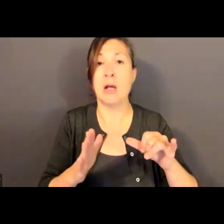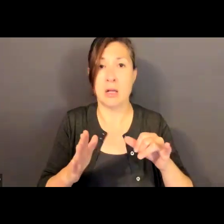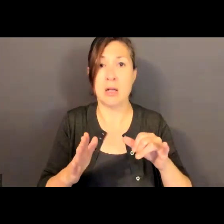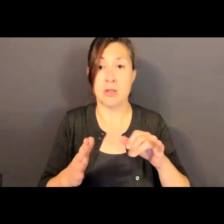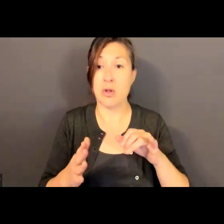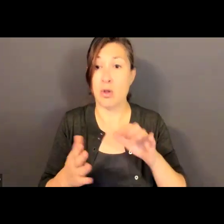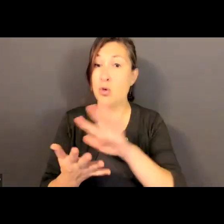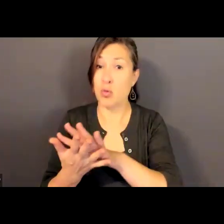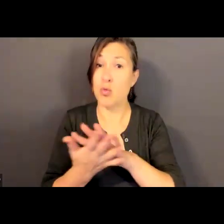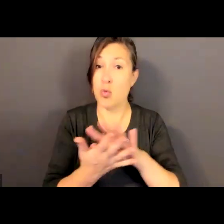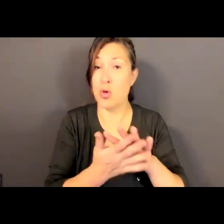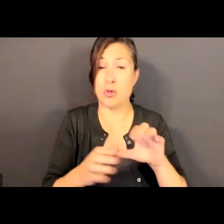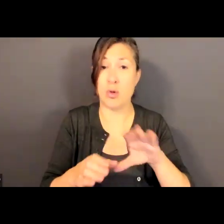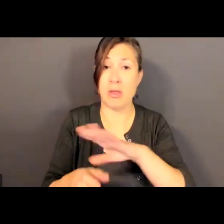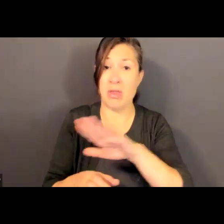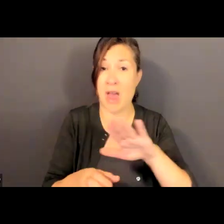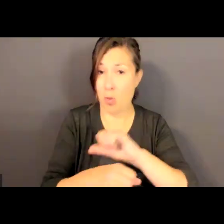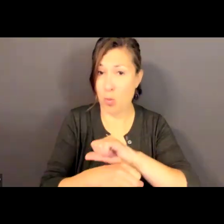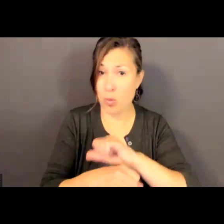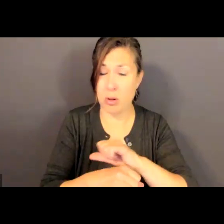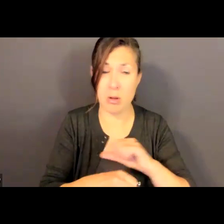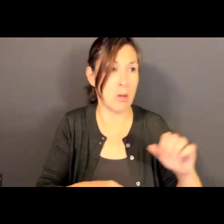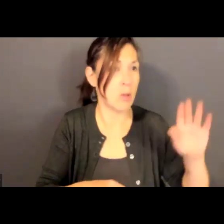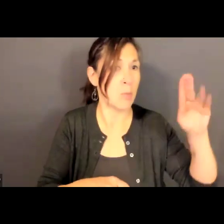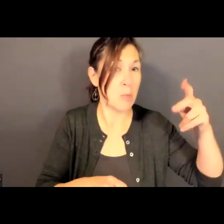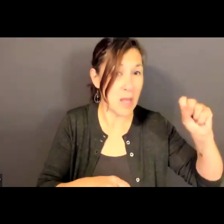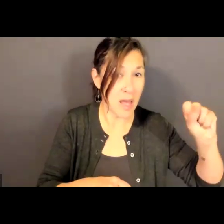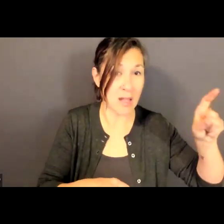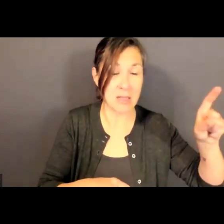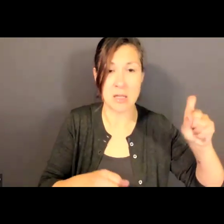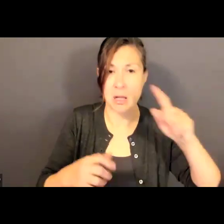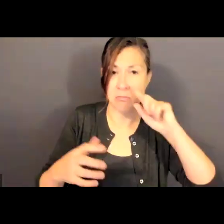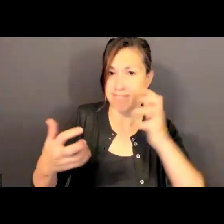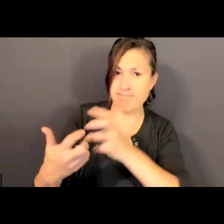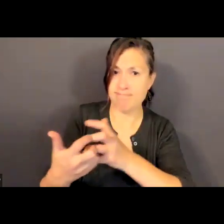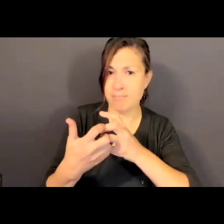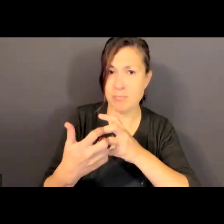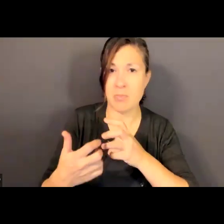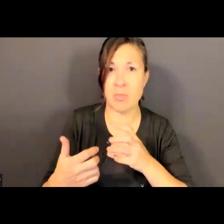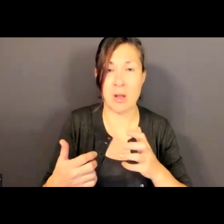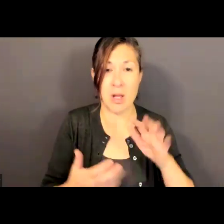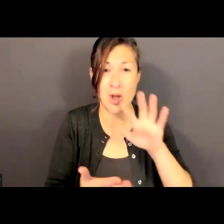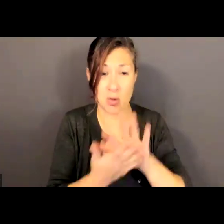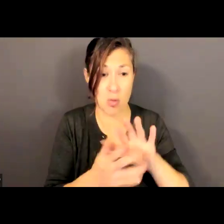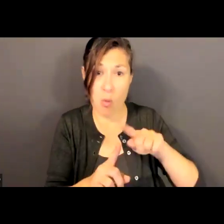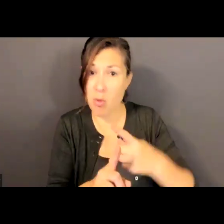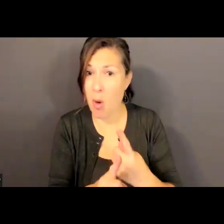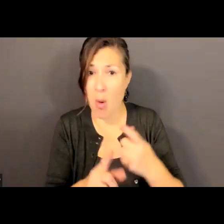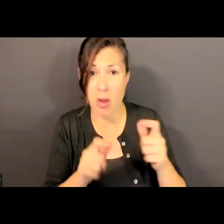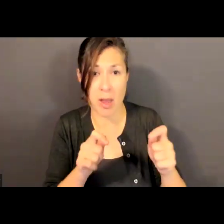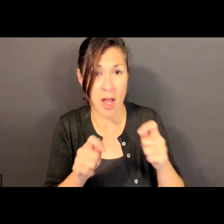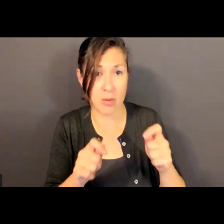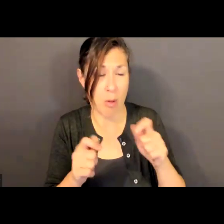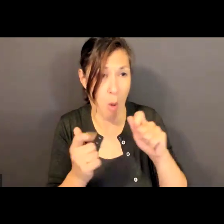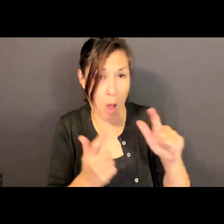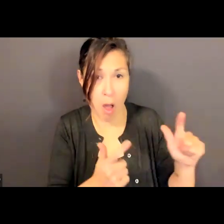and consider how do we fill those gaps, because a school by itself is not going to be able to fill those gaps. And